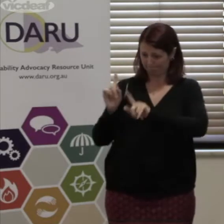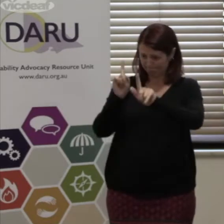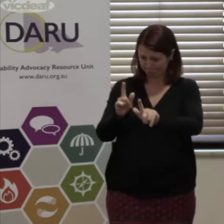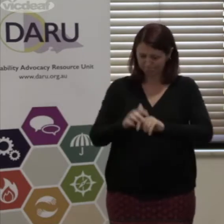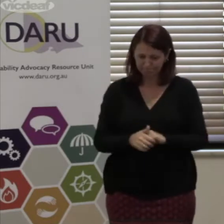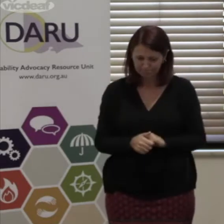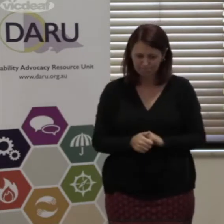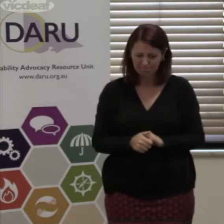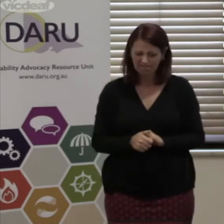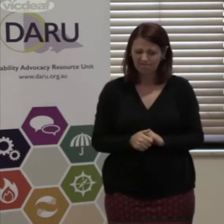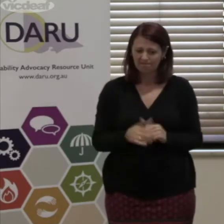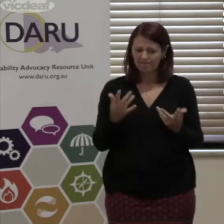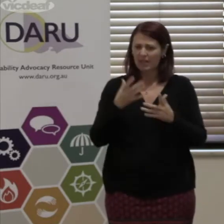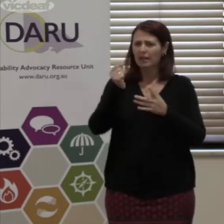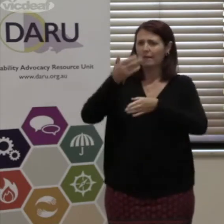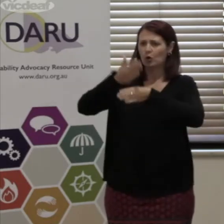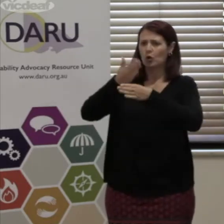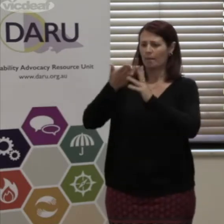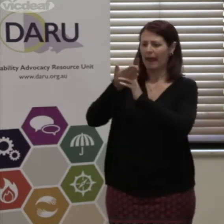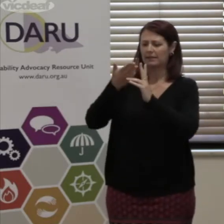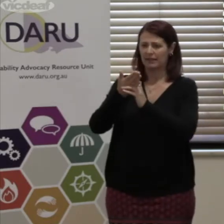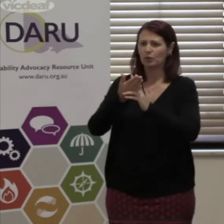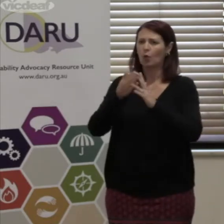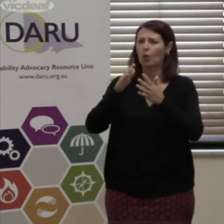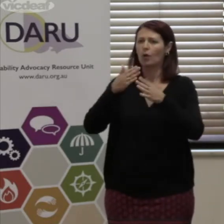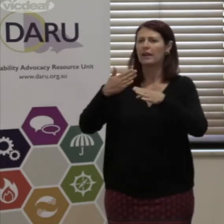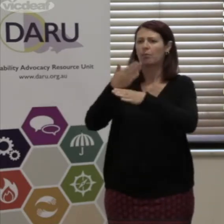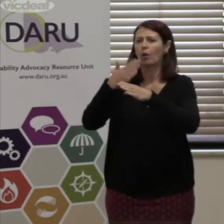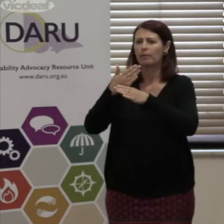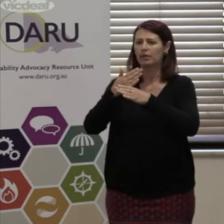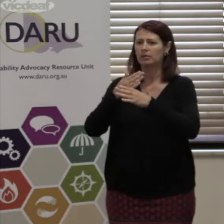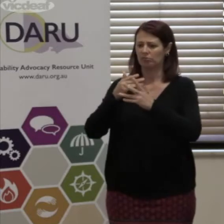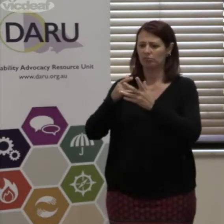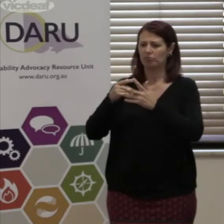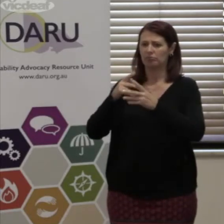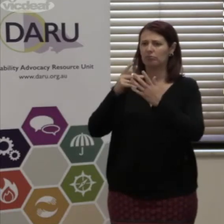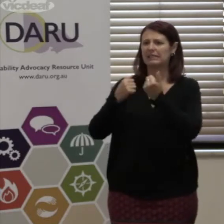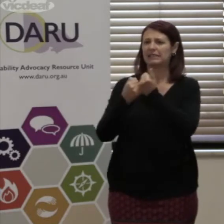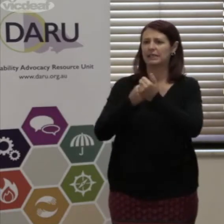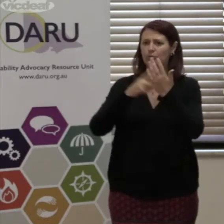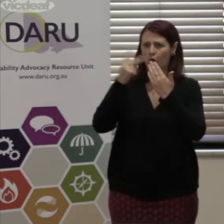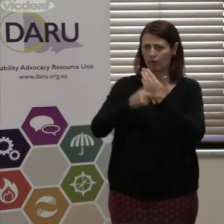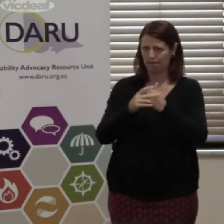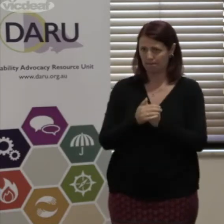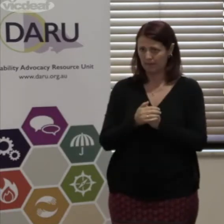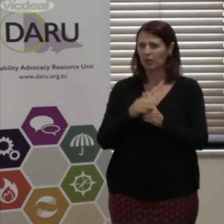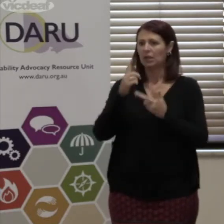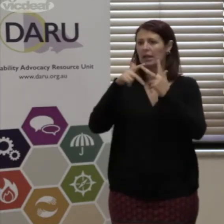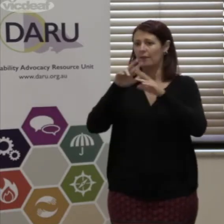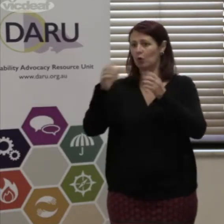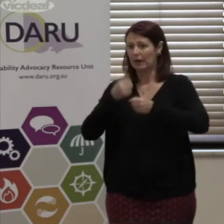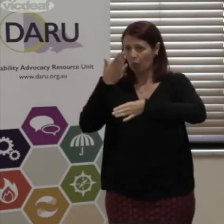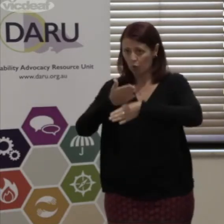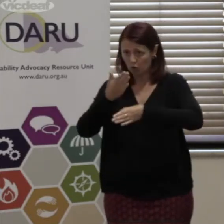there's a thing called the Job Access Program or Employment Assistance Program, that if you get work